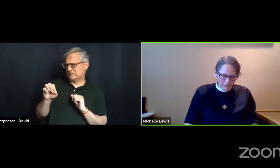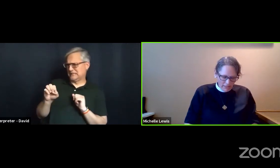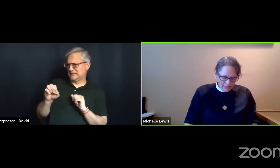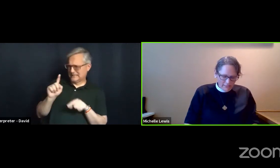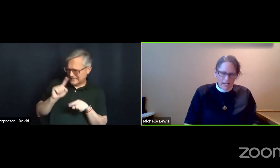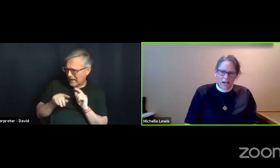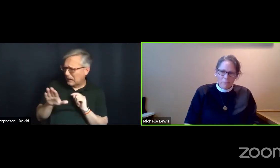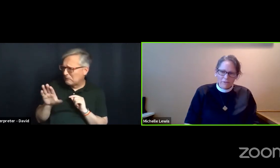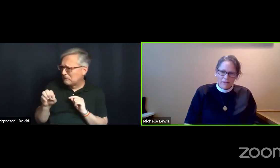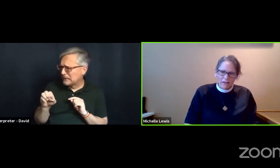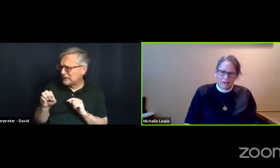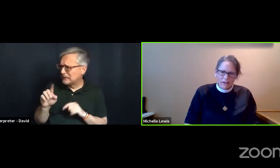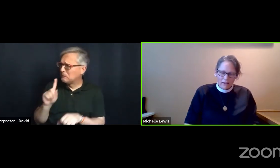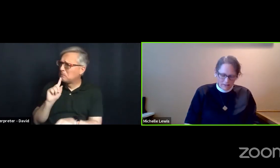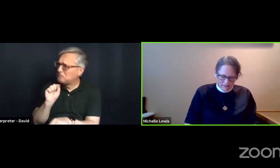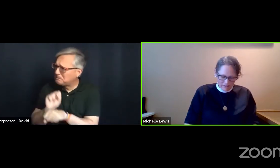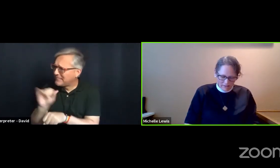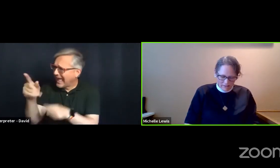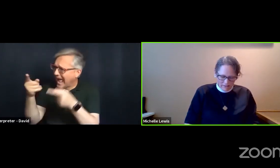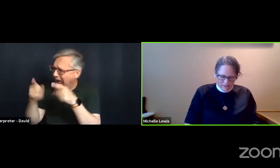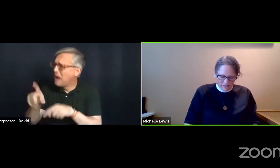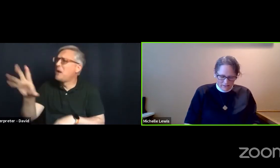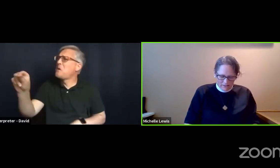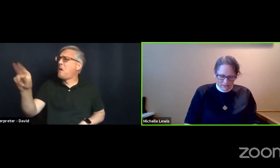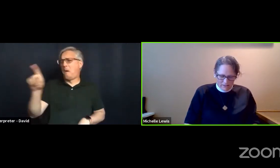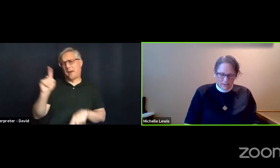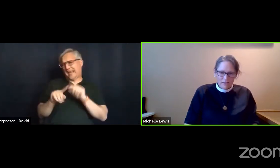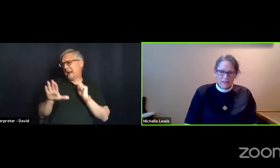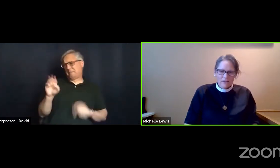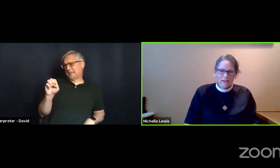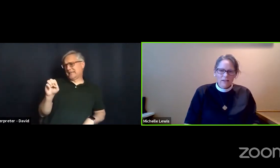unbelievable things happening.